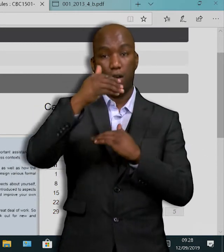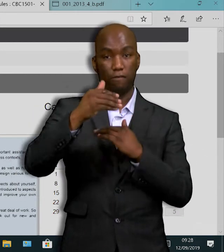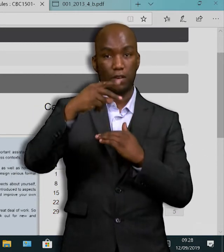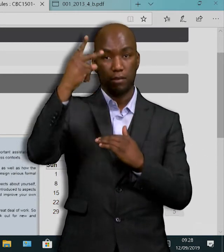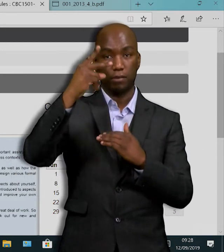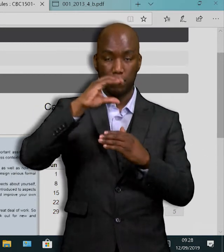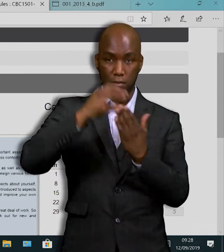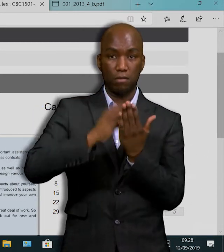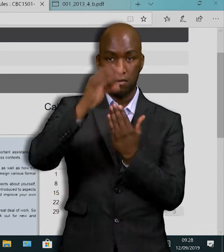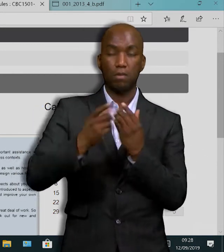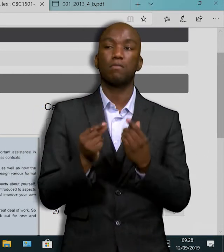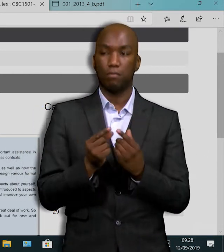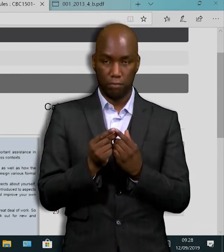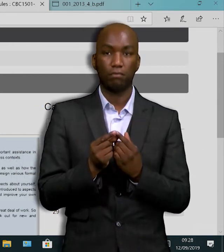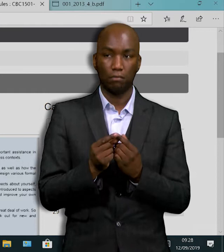module.